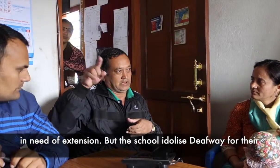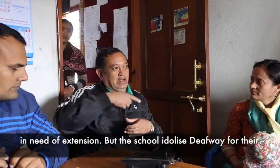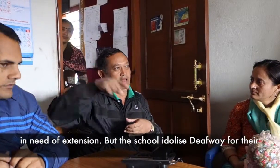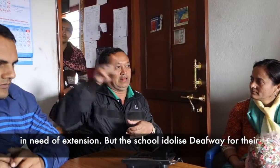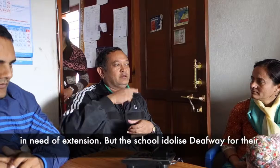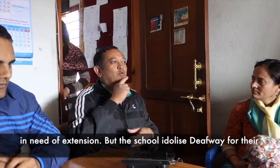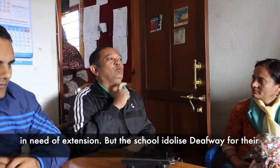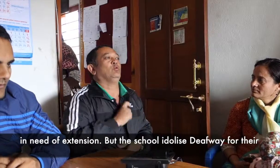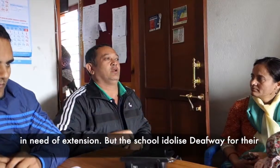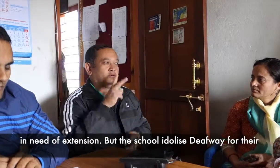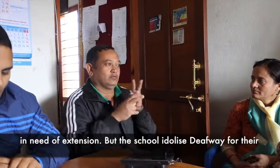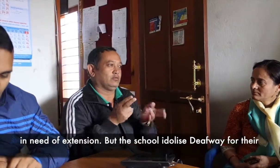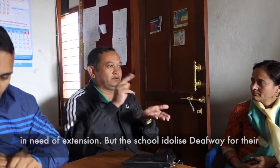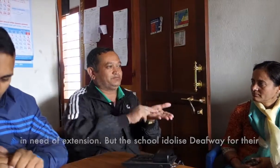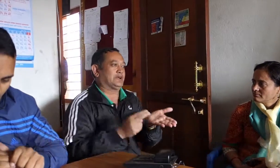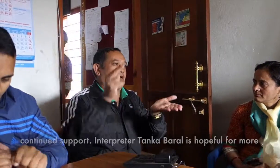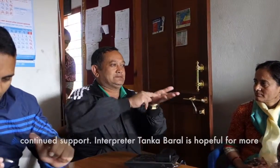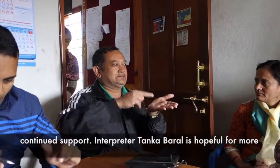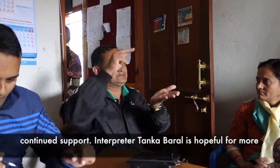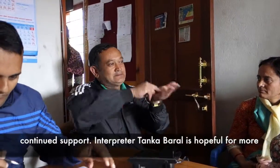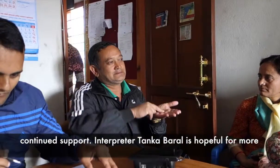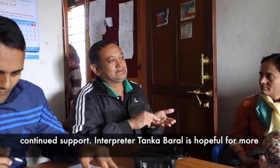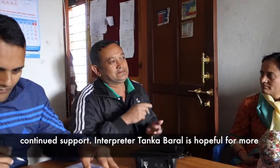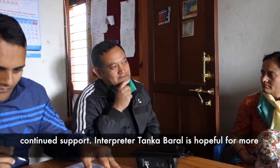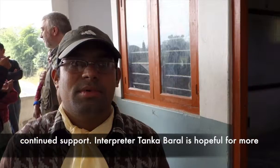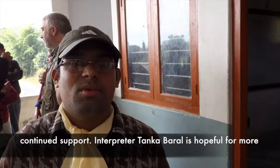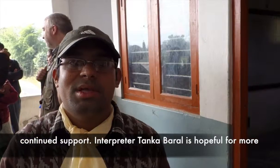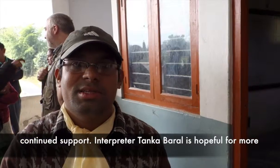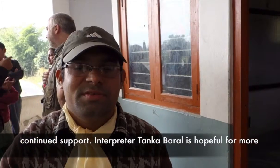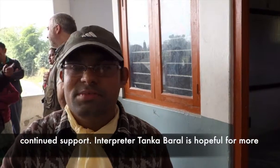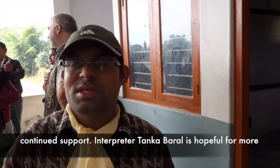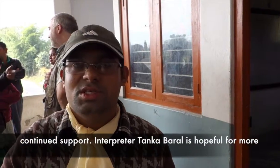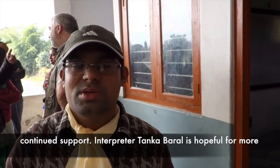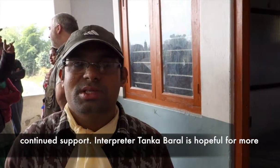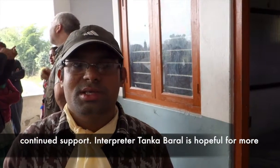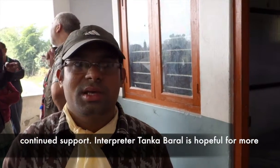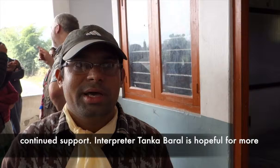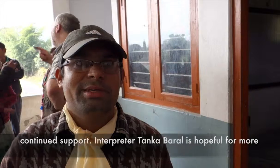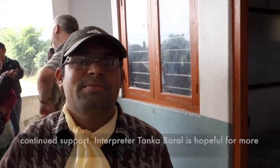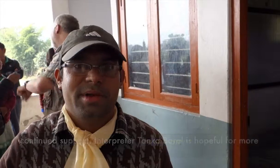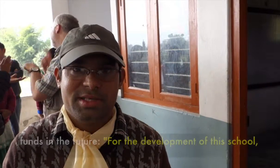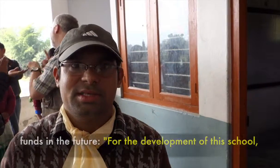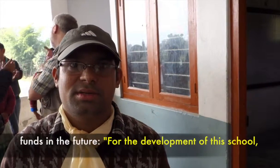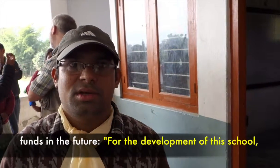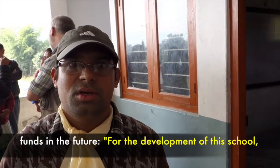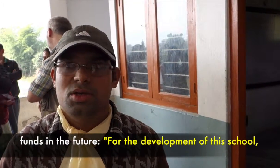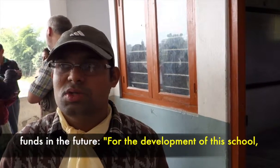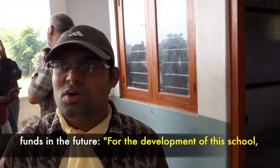idolised Deafway for their continued support. And interpreter Tanker Burral is hopeful for more funds in the future.